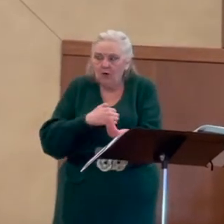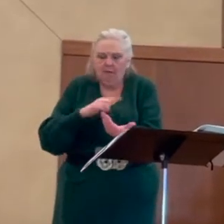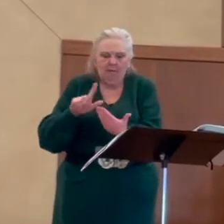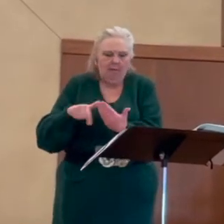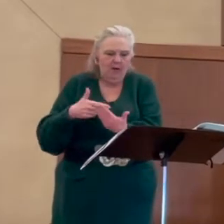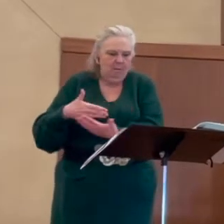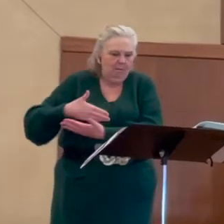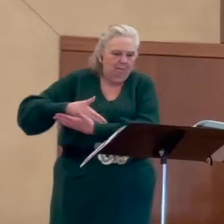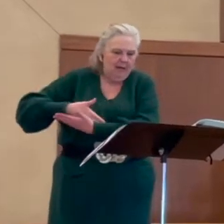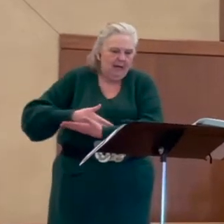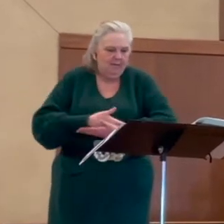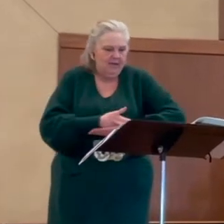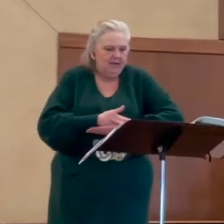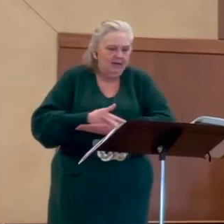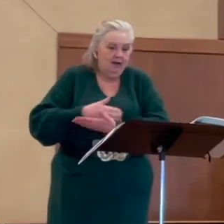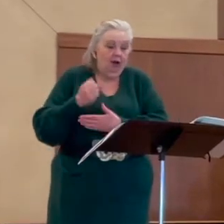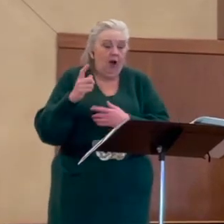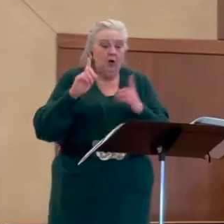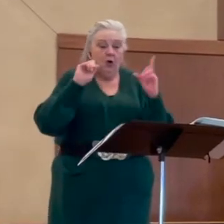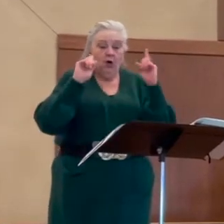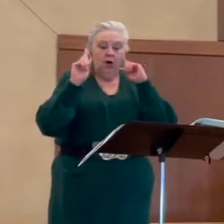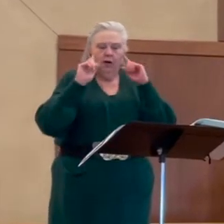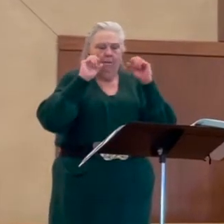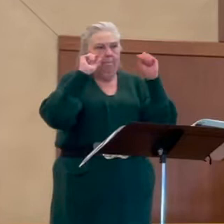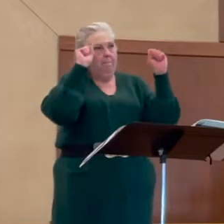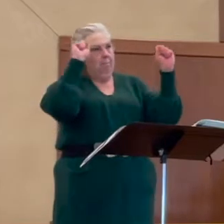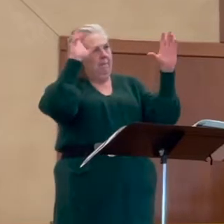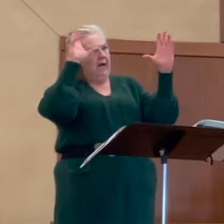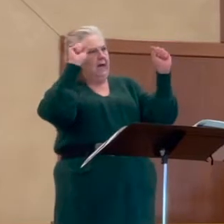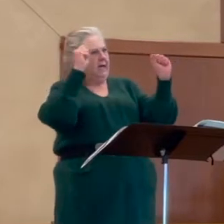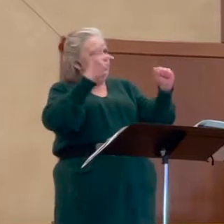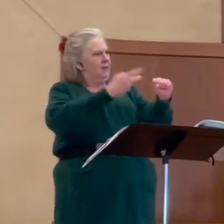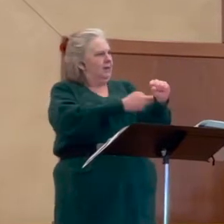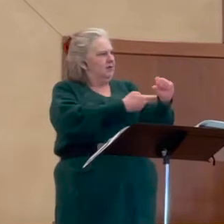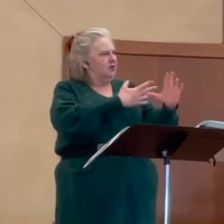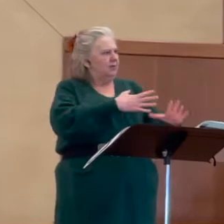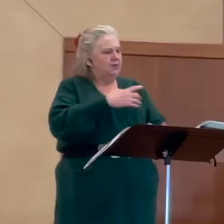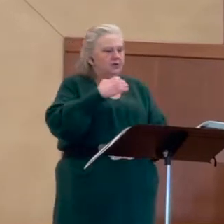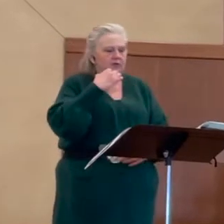child, and all who heard it were amazed at what the shepherds told them.